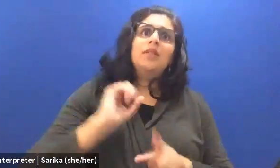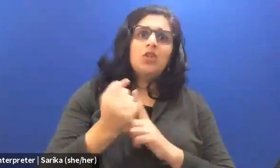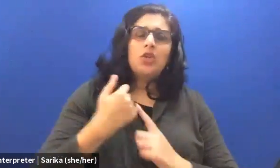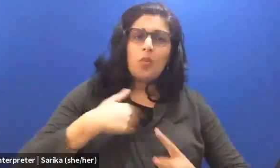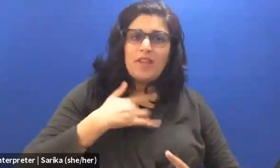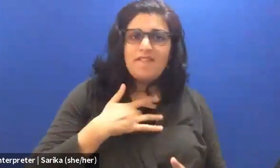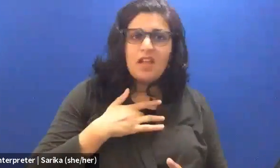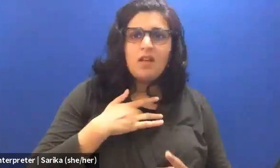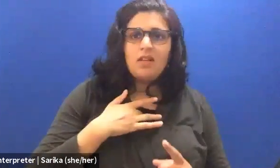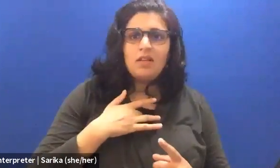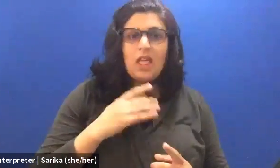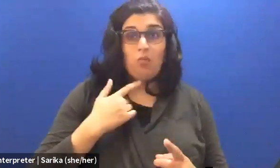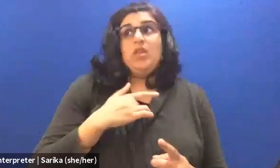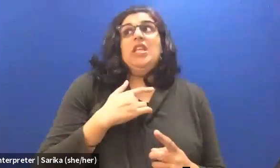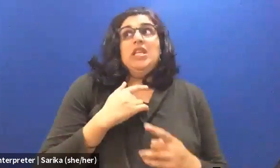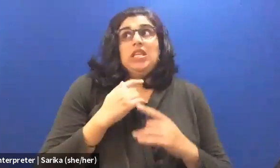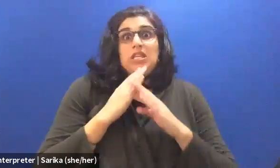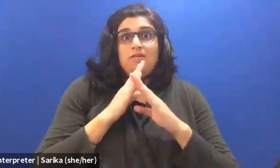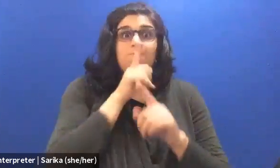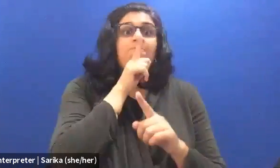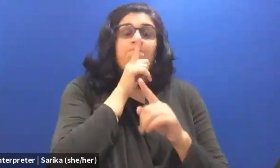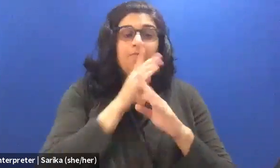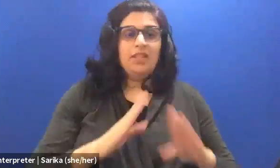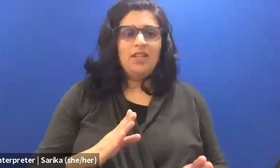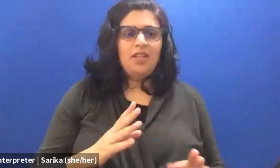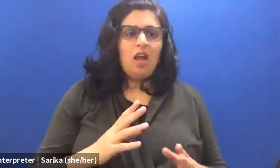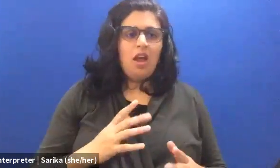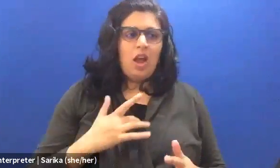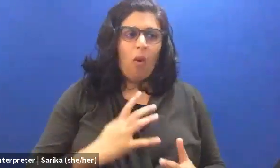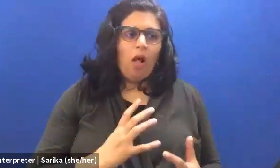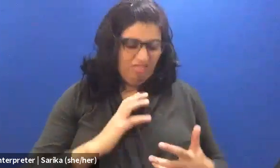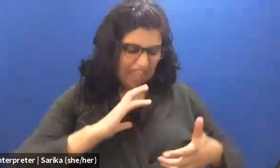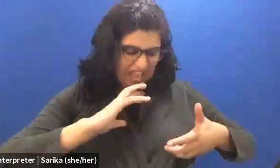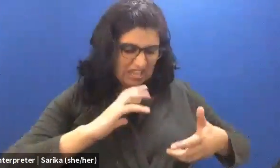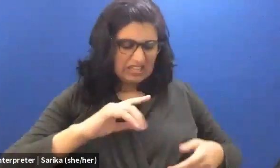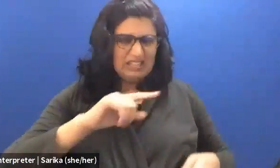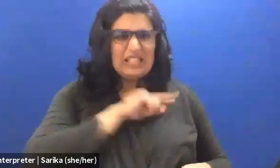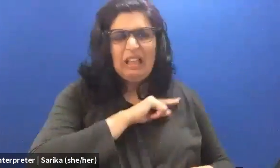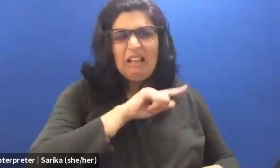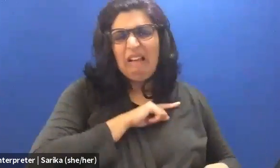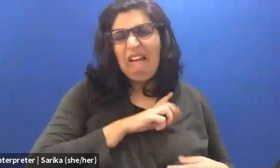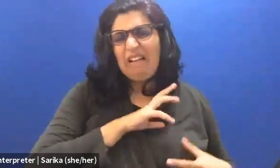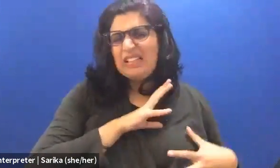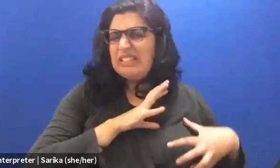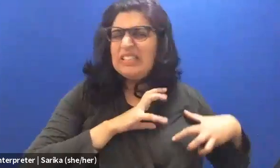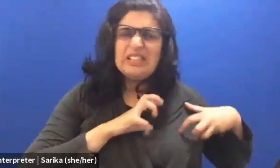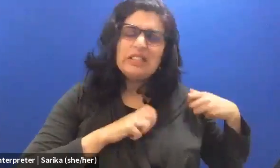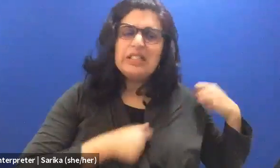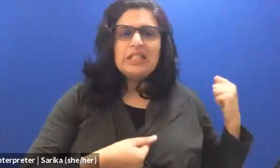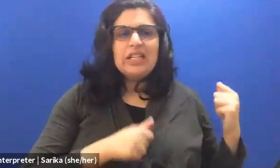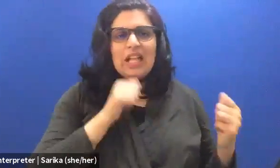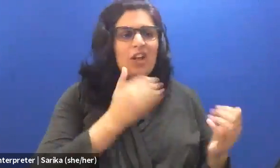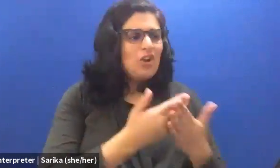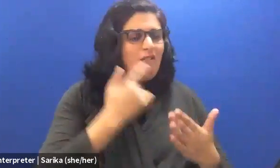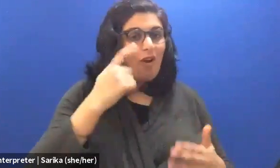to eat us up, and it's not going to be good for the person who's experiencing violence. And, we're